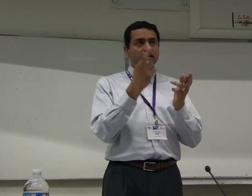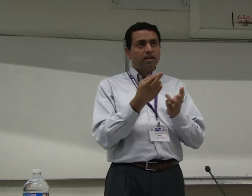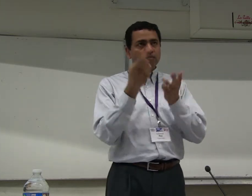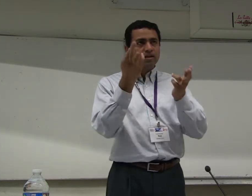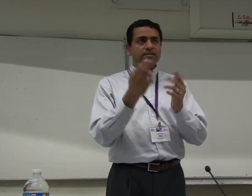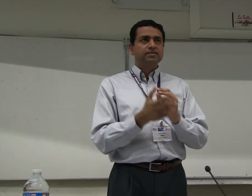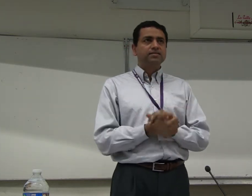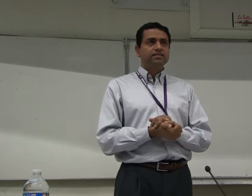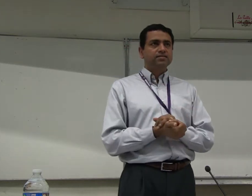I like the